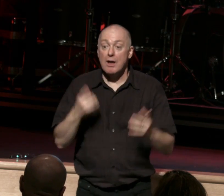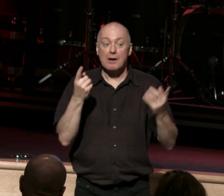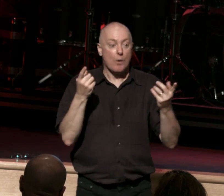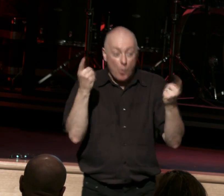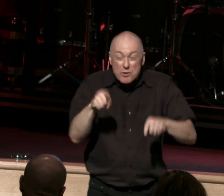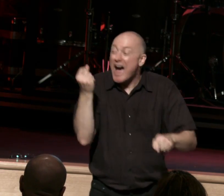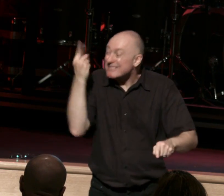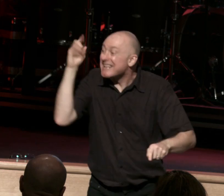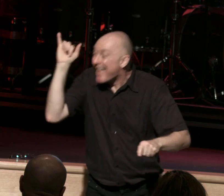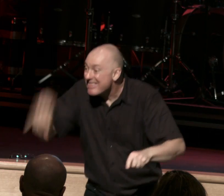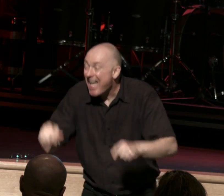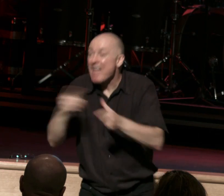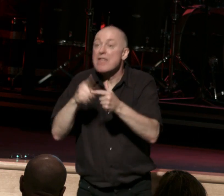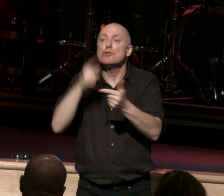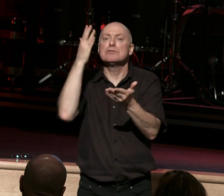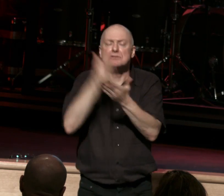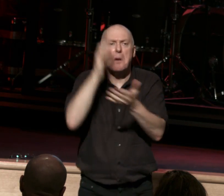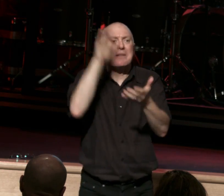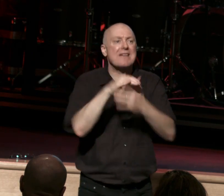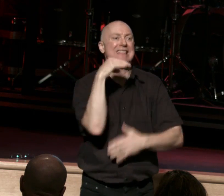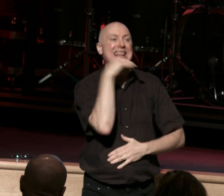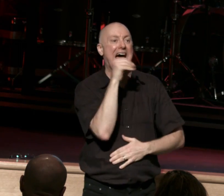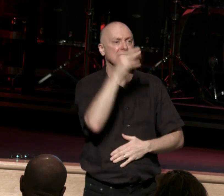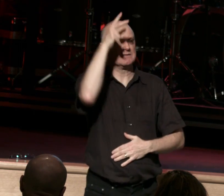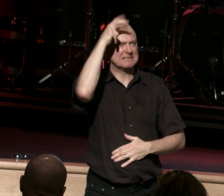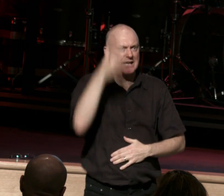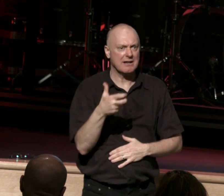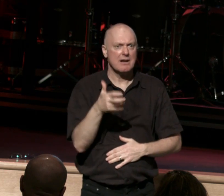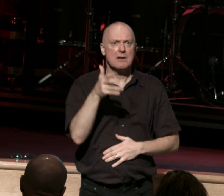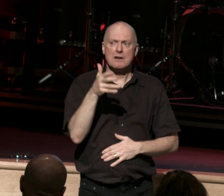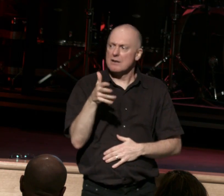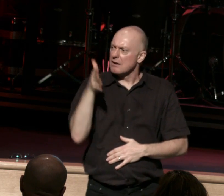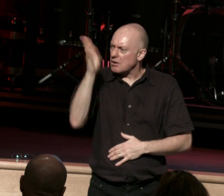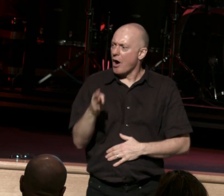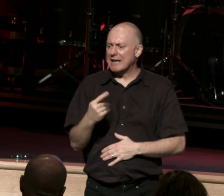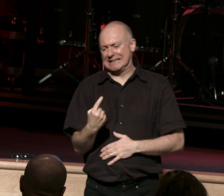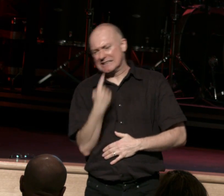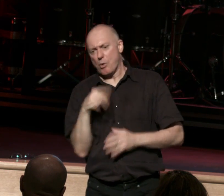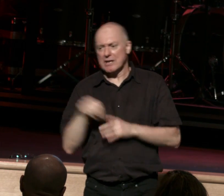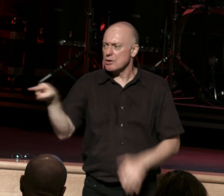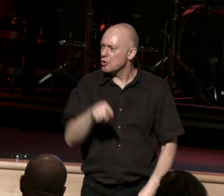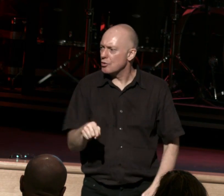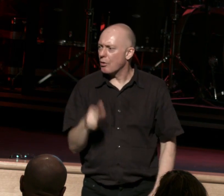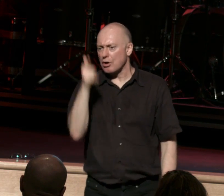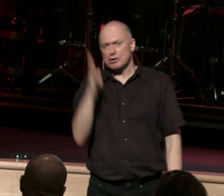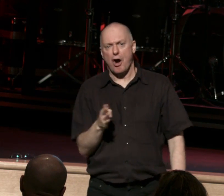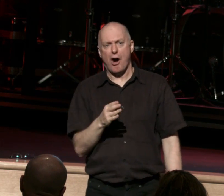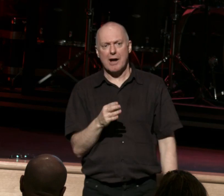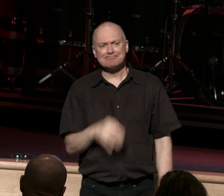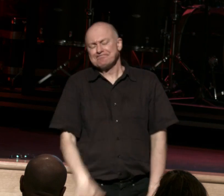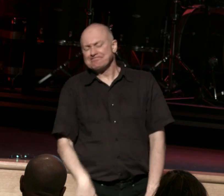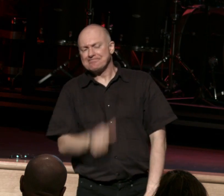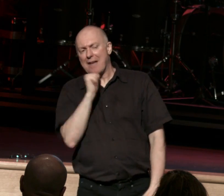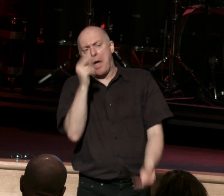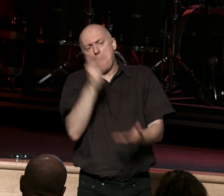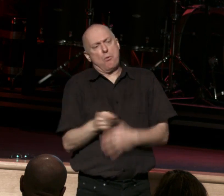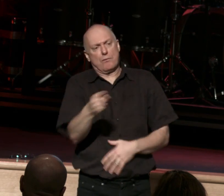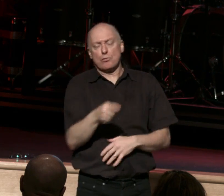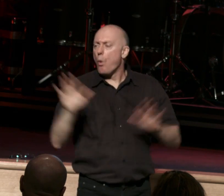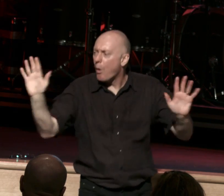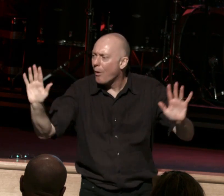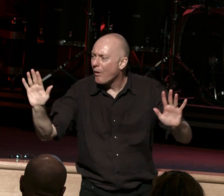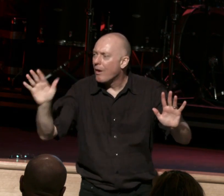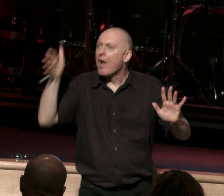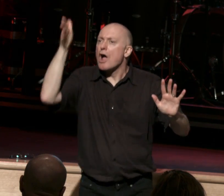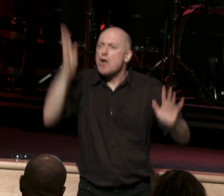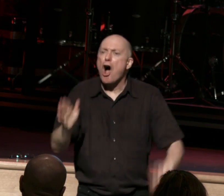Jesus Christ. When you get this theology, you stop believing the lies of Satan that God's disappointed in you or God has disapproval